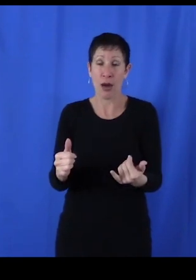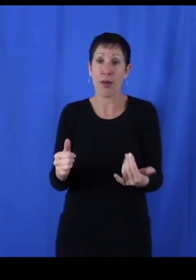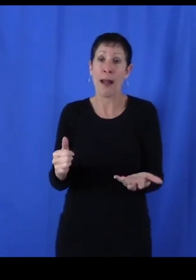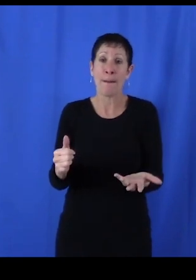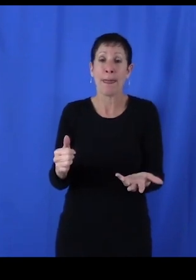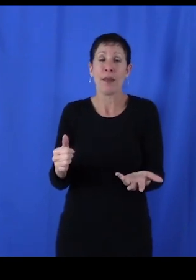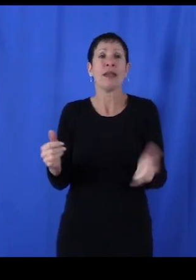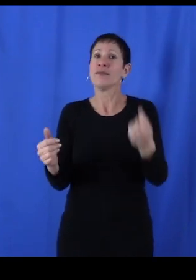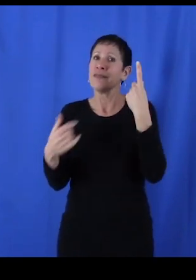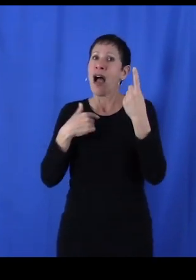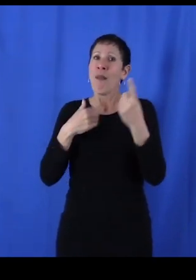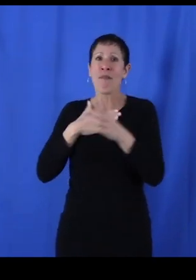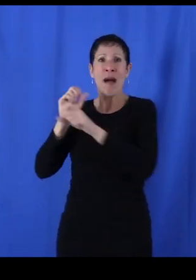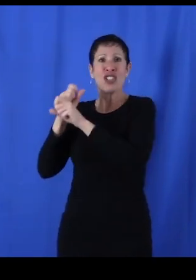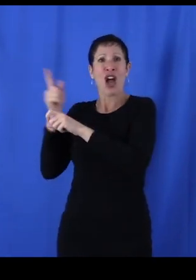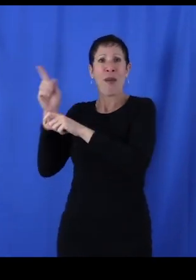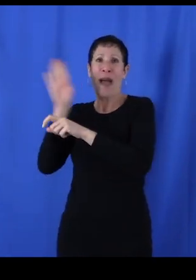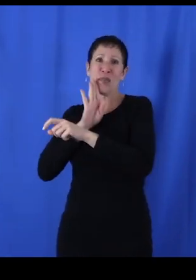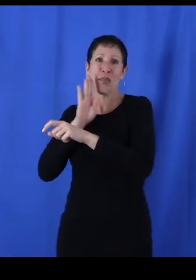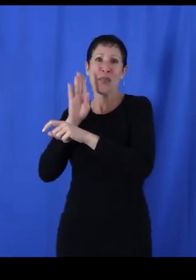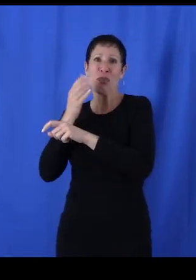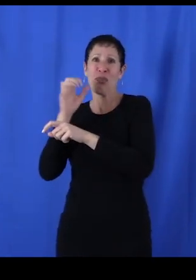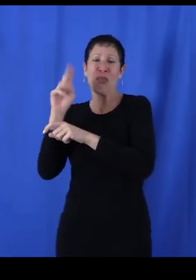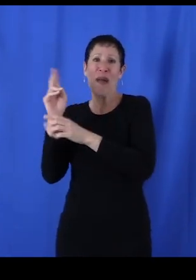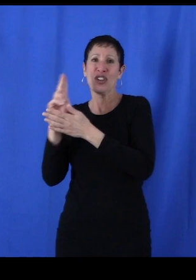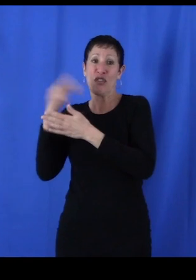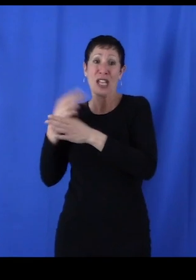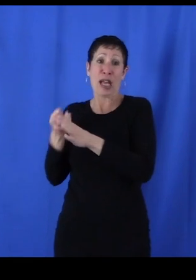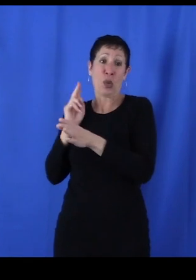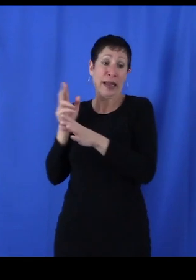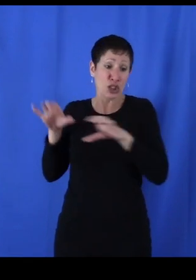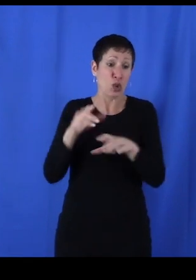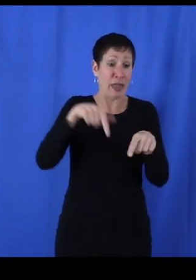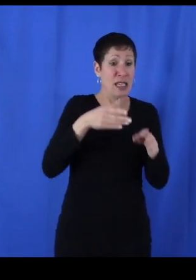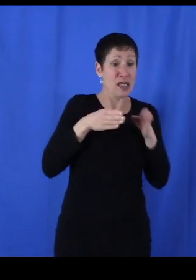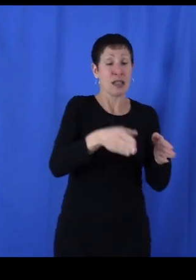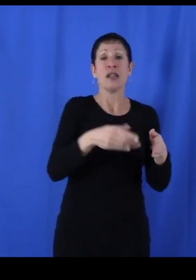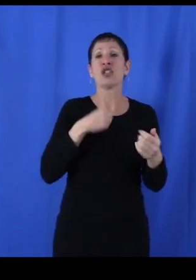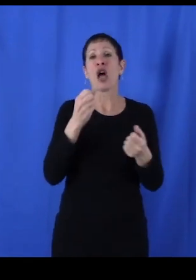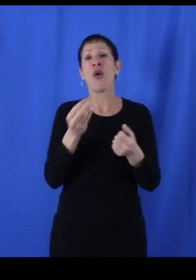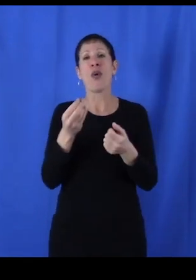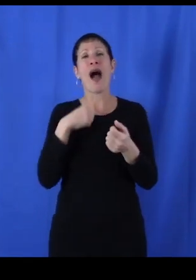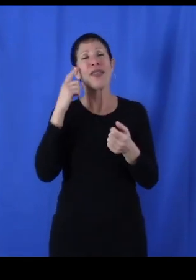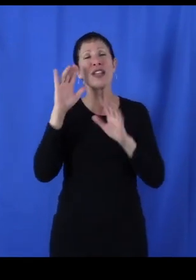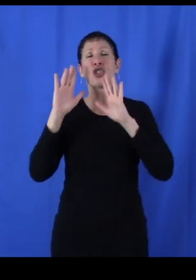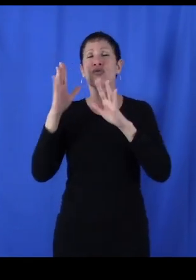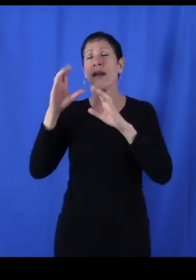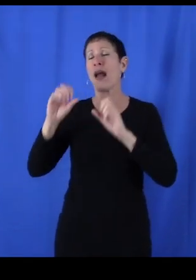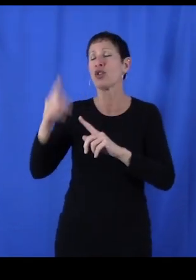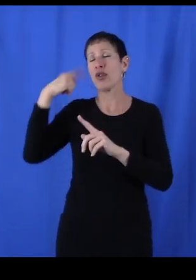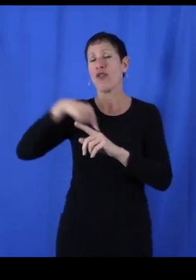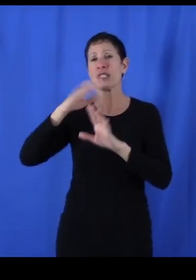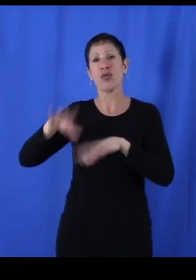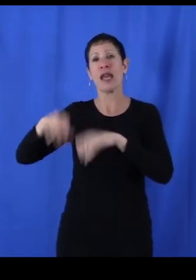I quit my job at Brown to do this. and I think it's a really great opportunity for us to take on these hard things. There's